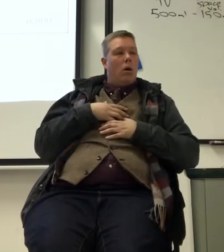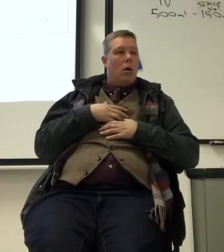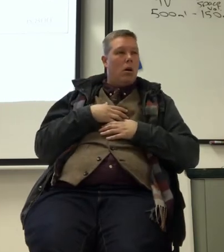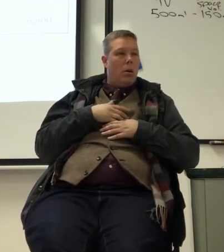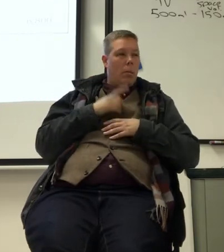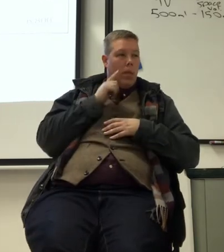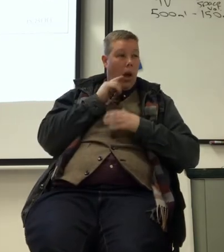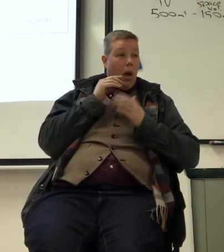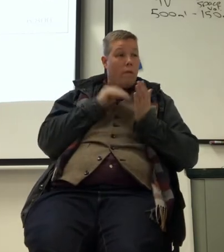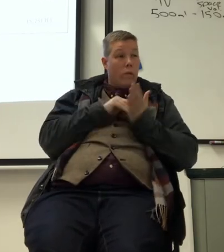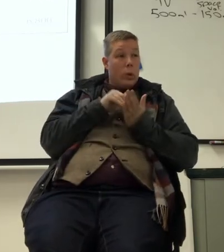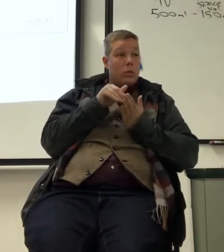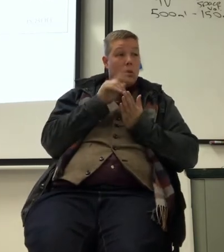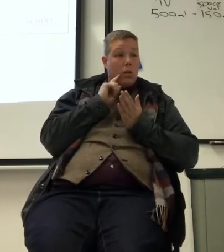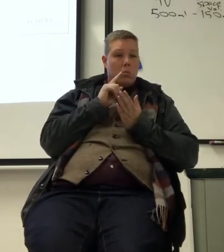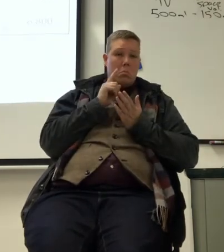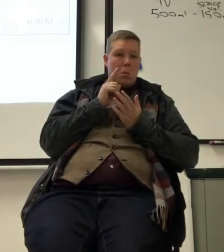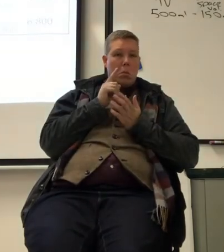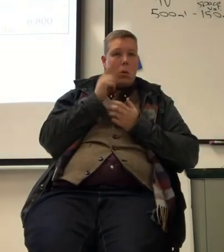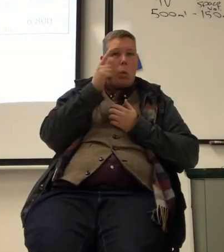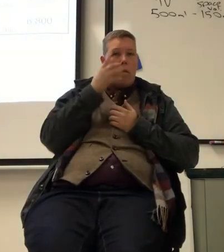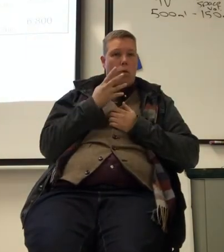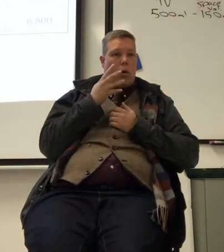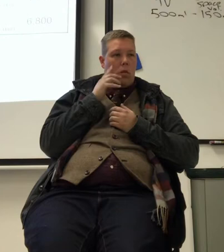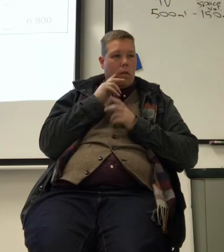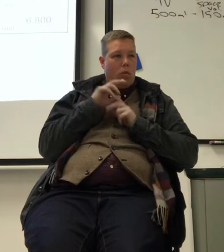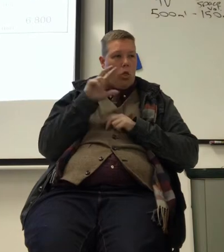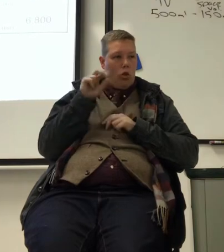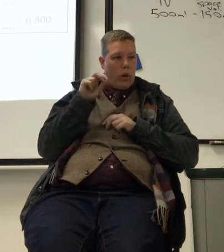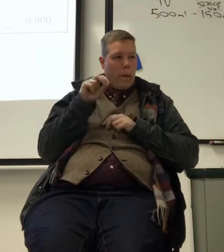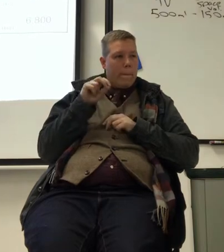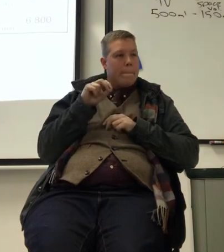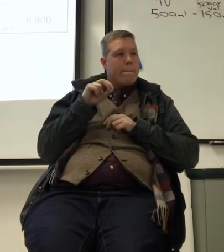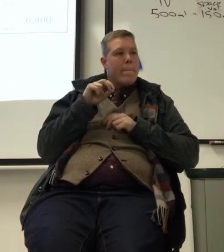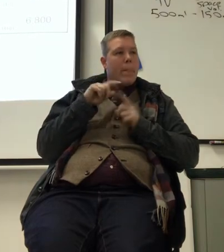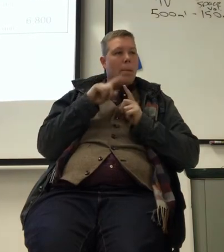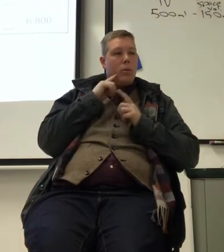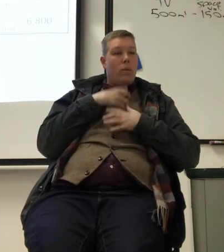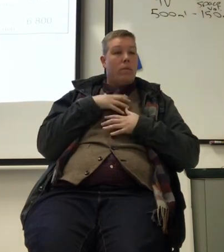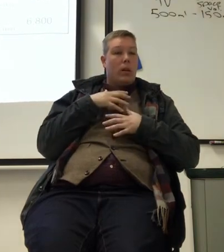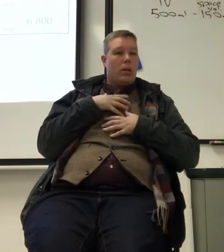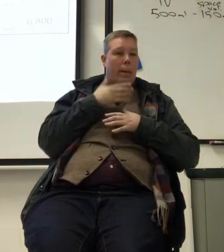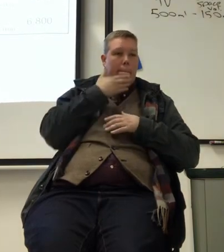about a quarter of 30, because you're ventilating so much better,